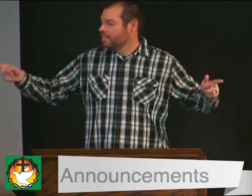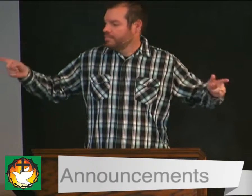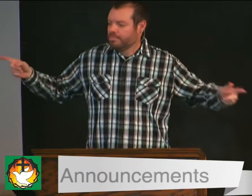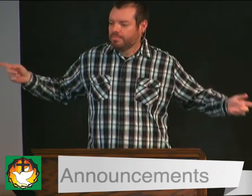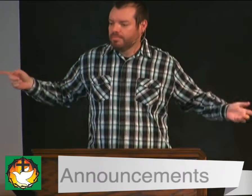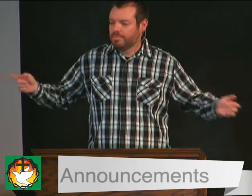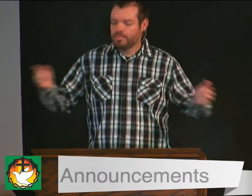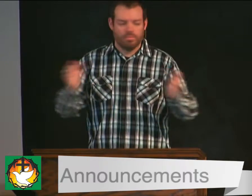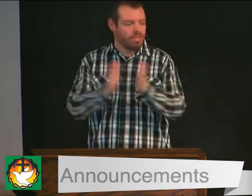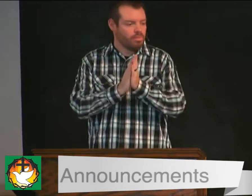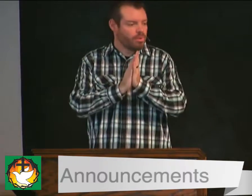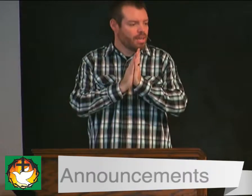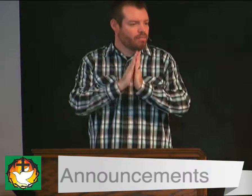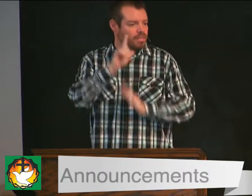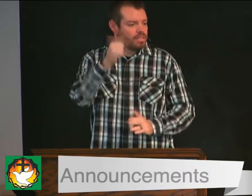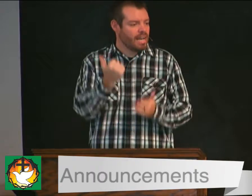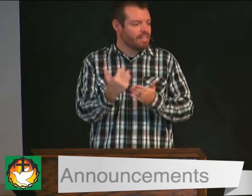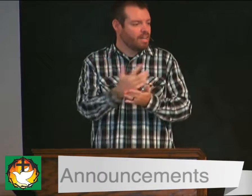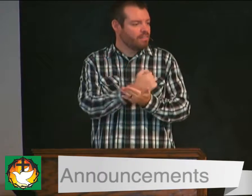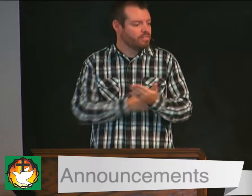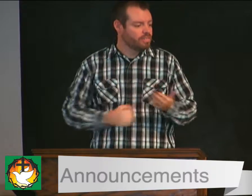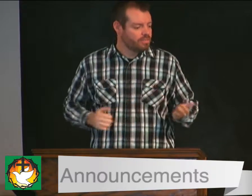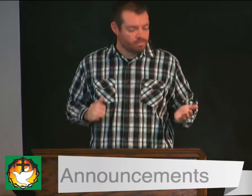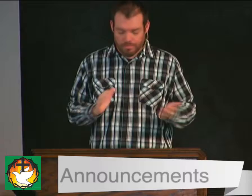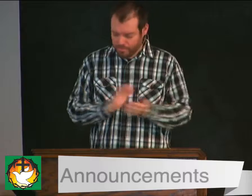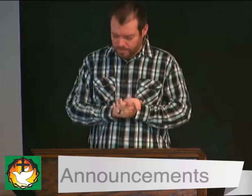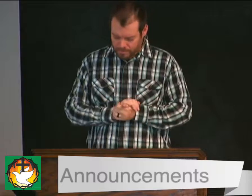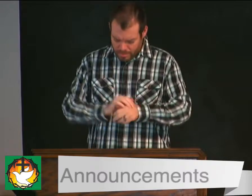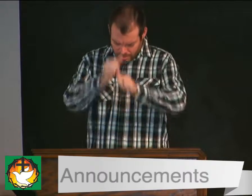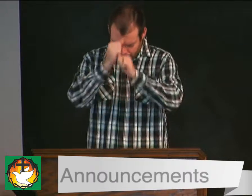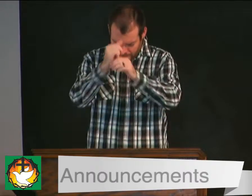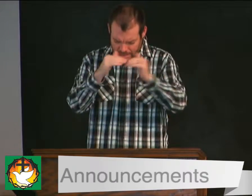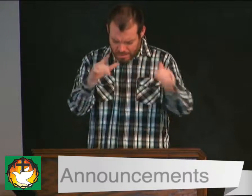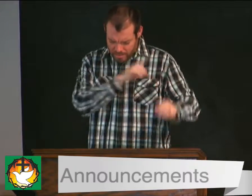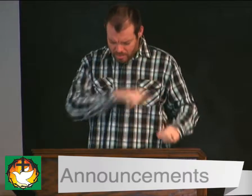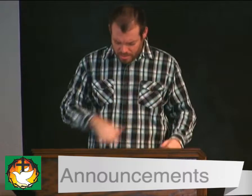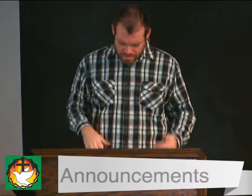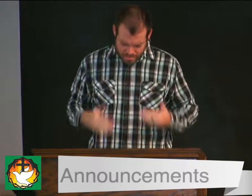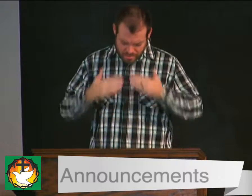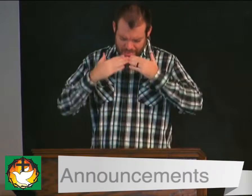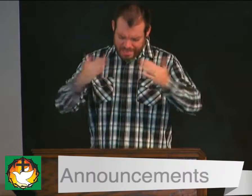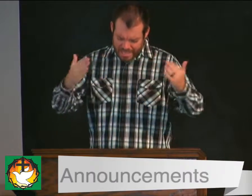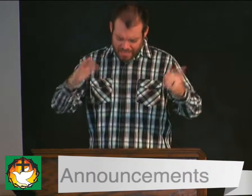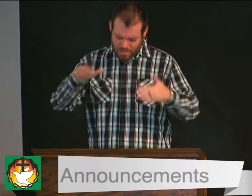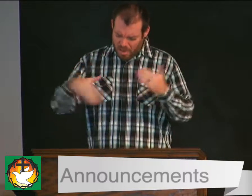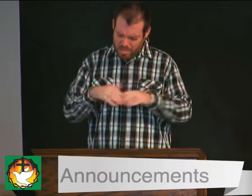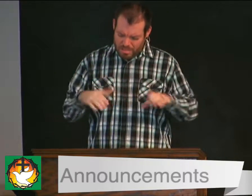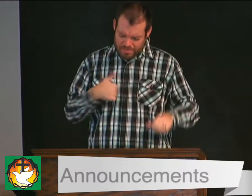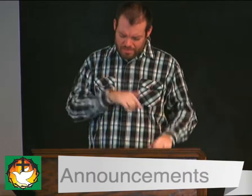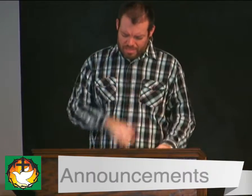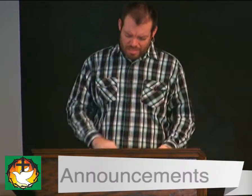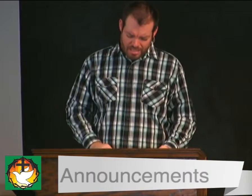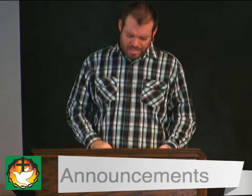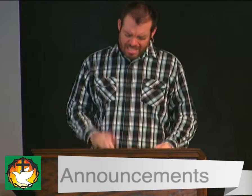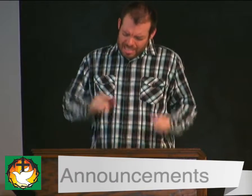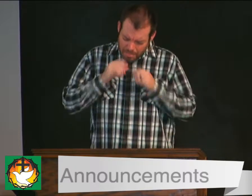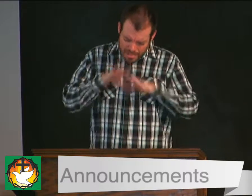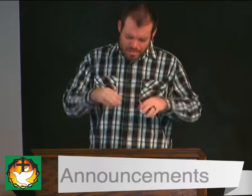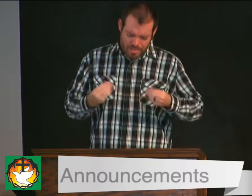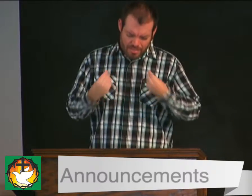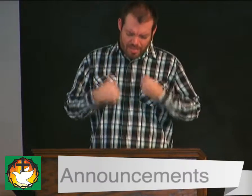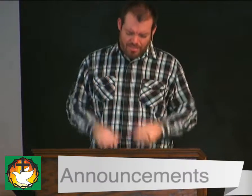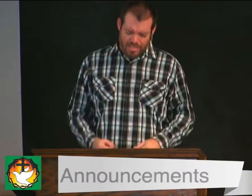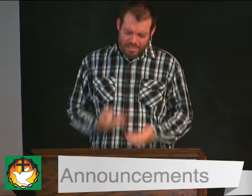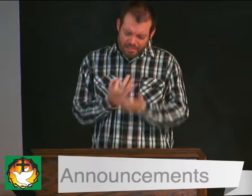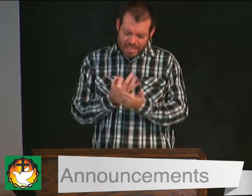Awesome. Okay. We're going to pray for the tithe and offering. Father of Heaven, Lord, we thank you for all you've done for us, the